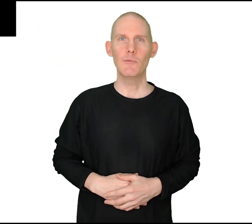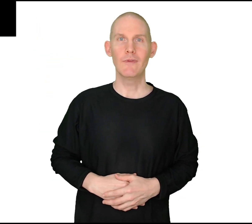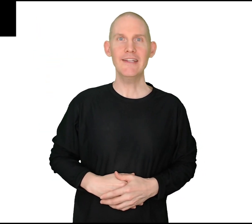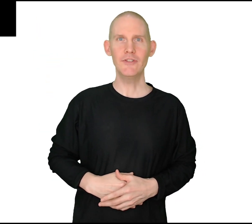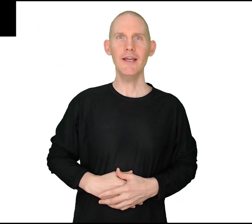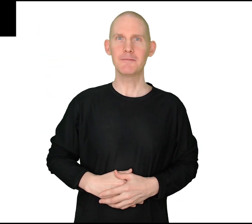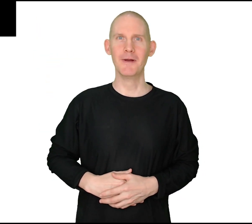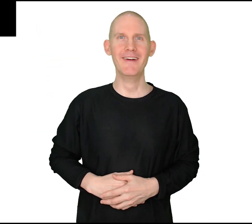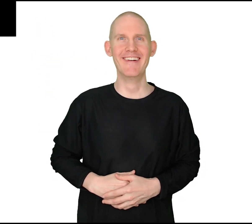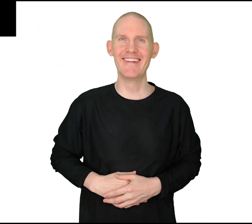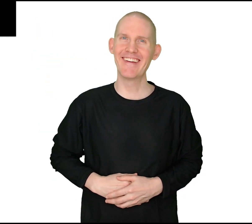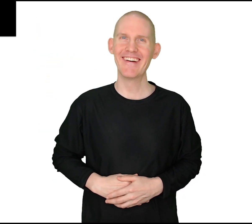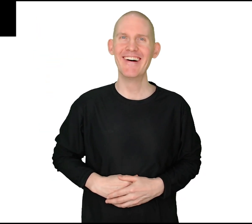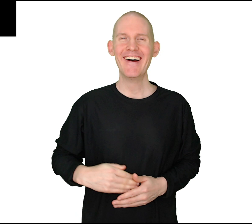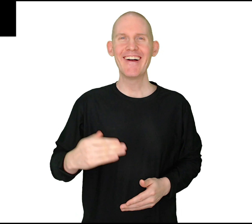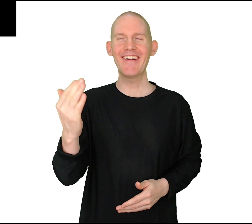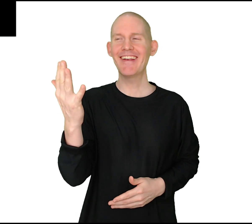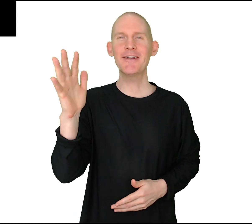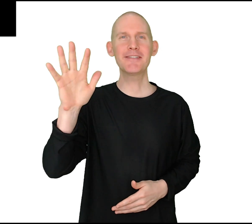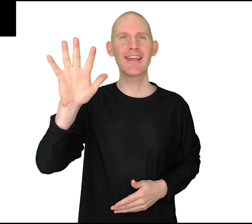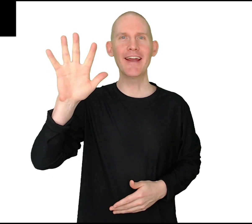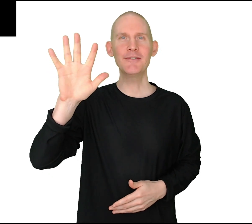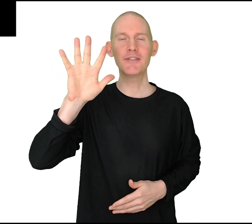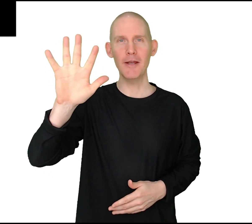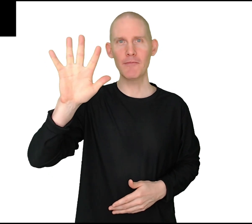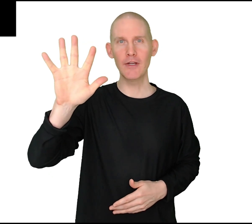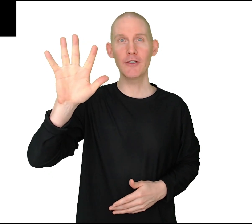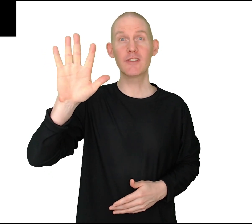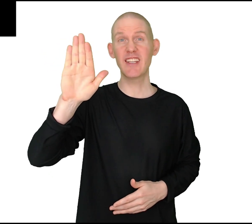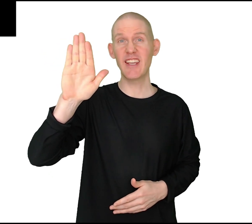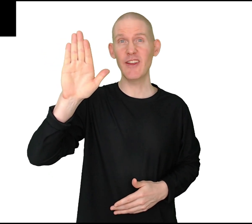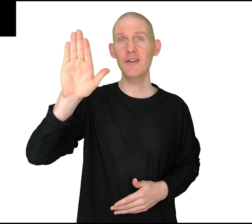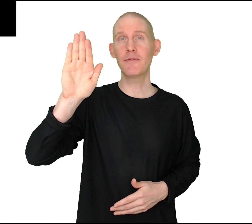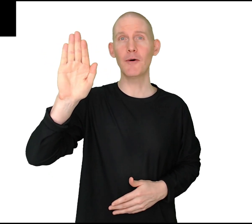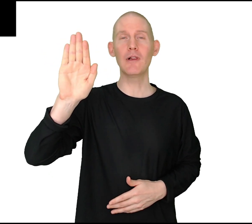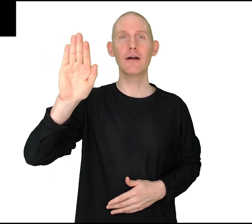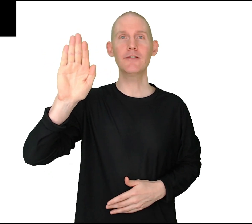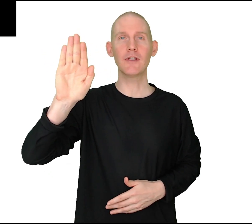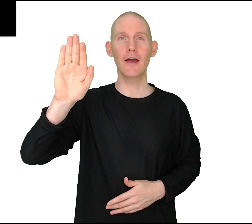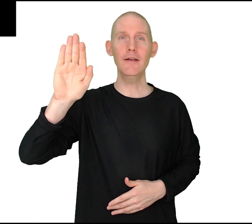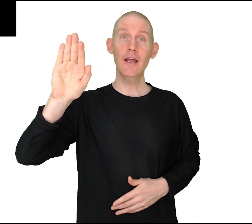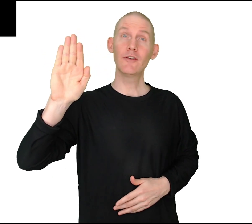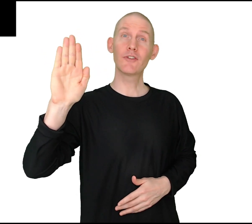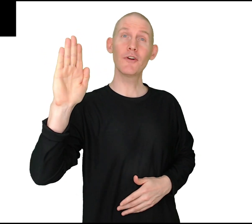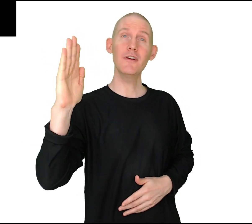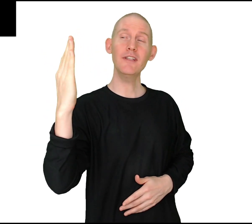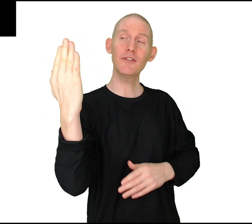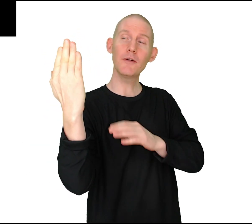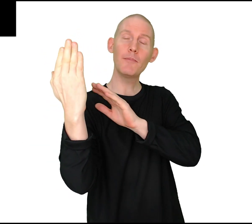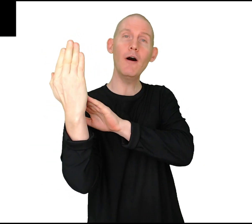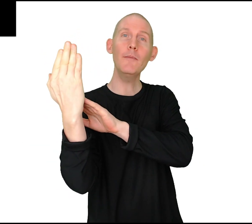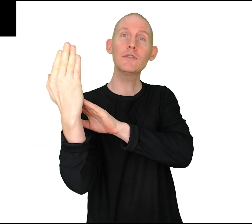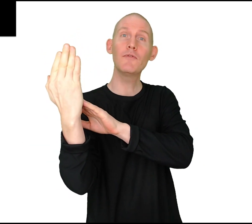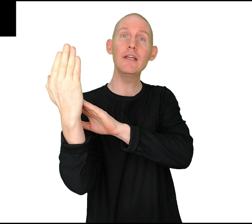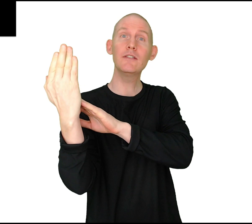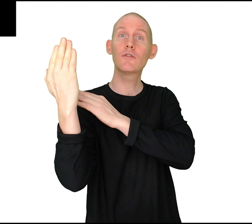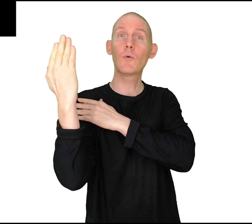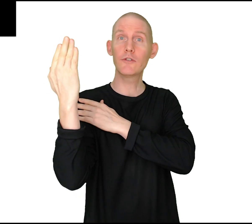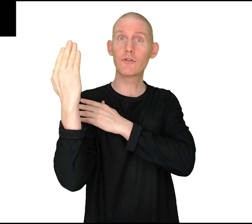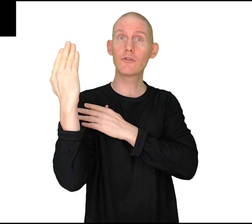That's it. Right, here's the hand shape, fingers together, thumb alongside. Turn it so your palm is facing towards your